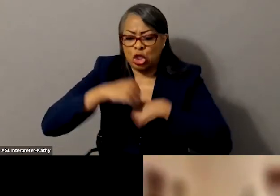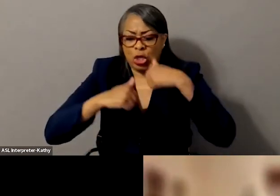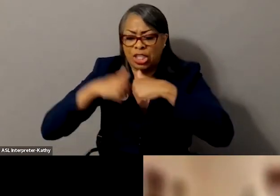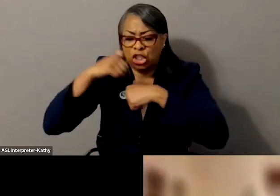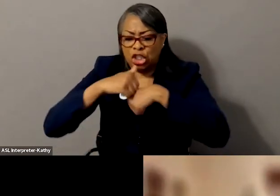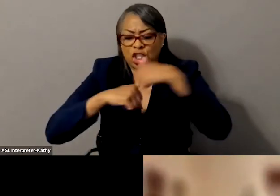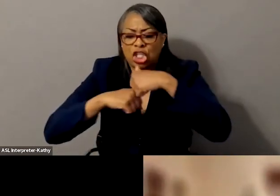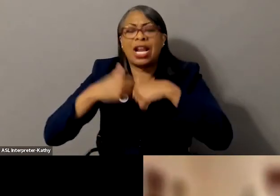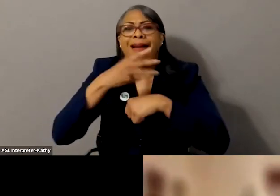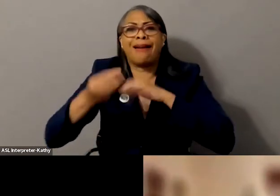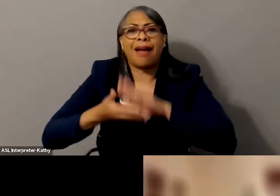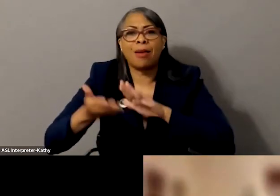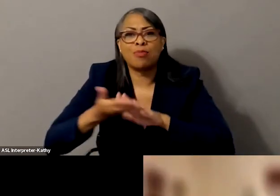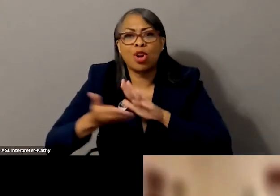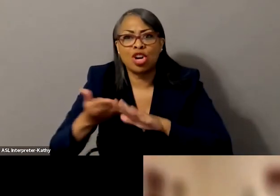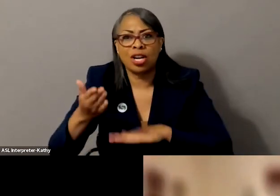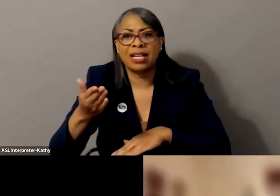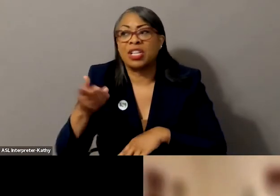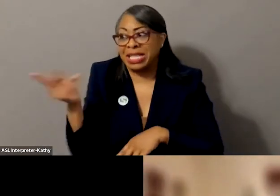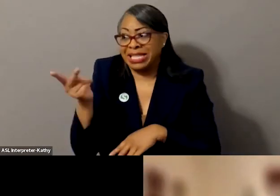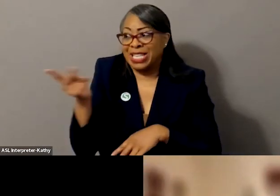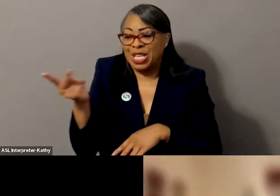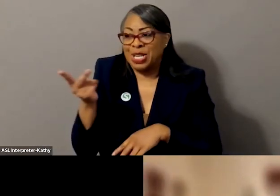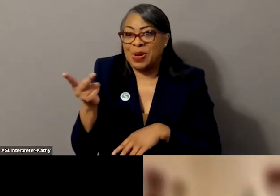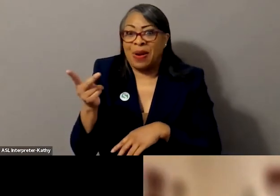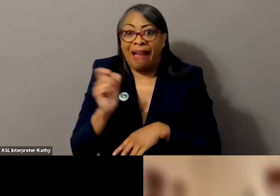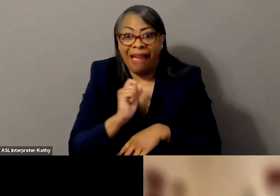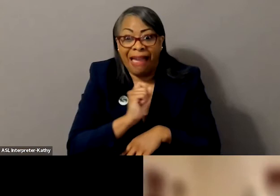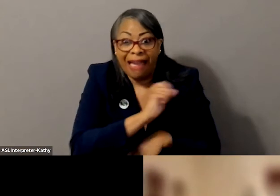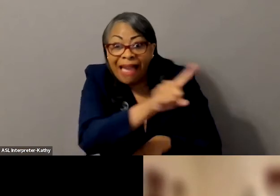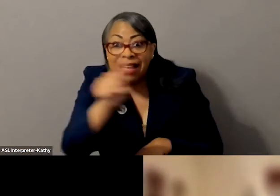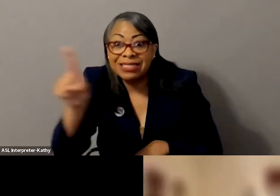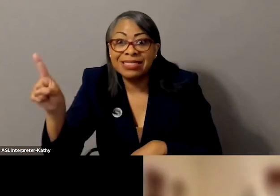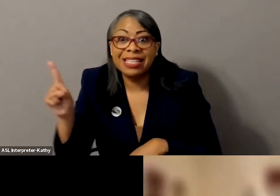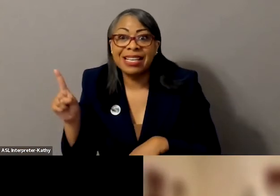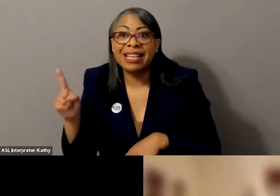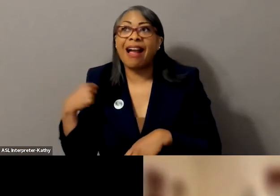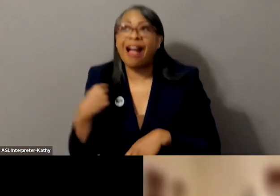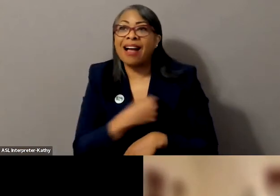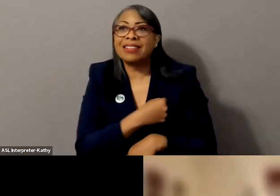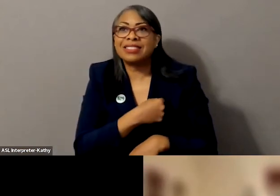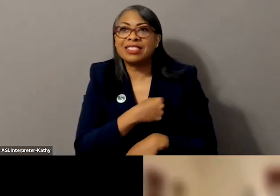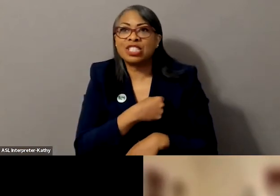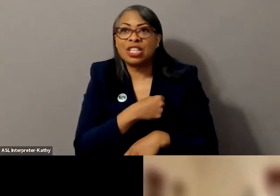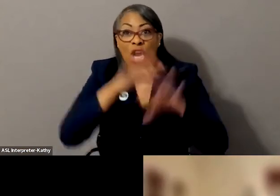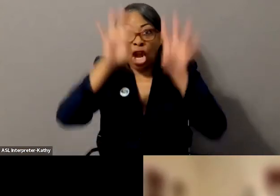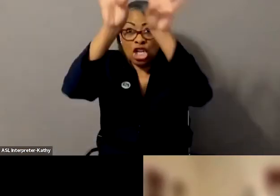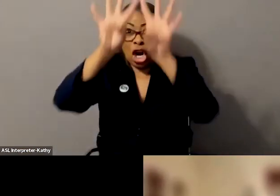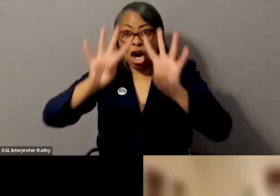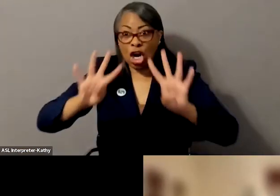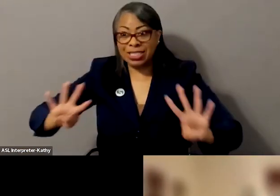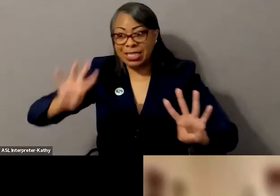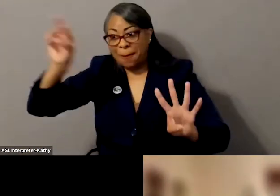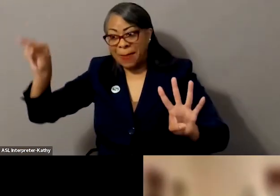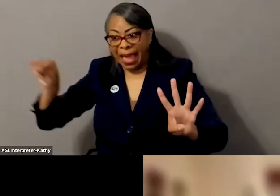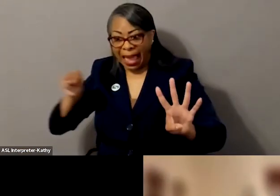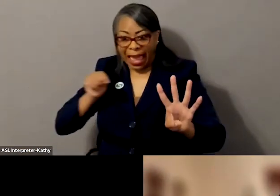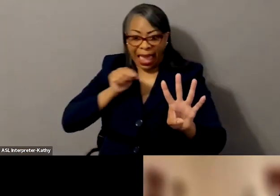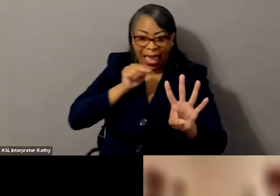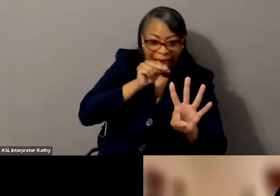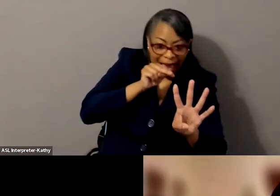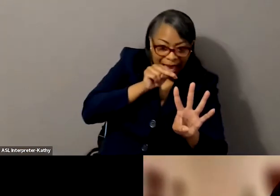asking us, as I heard it, to look behind the curtain and focus on what must